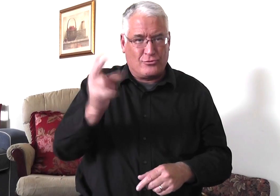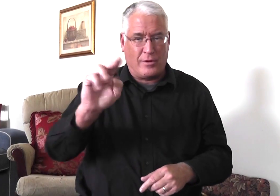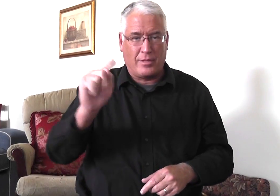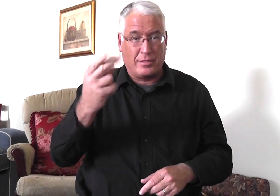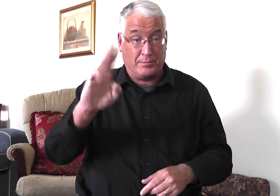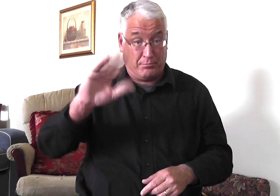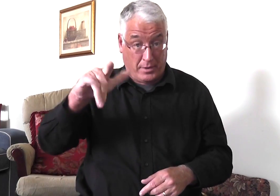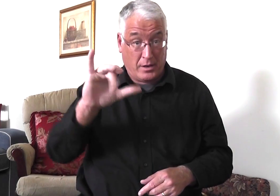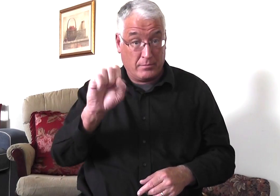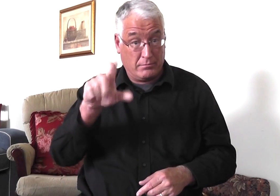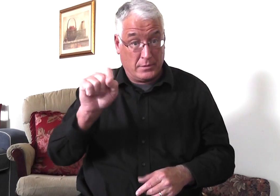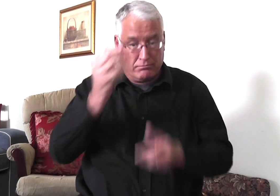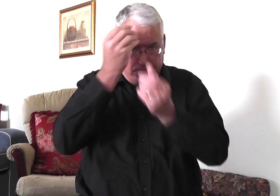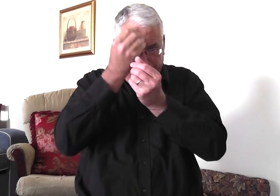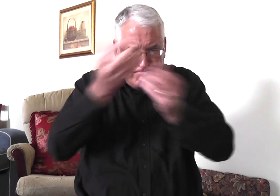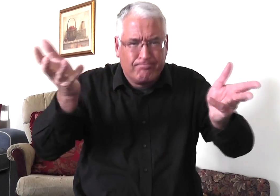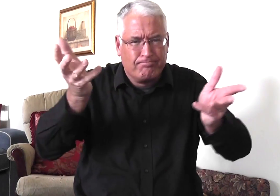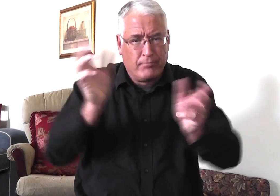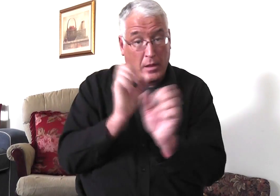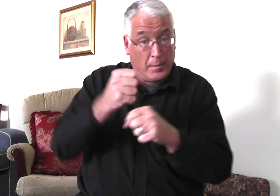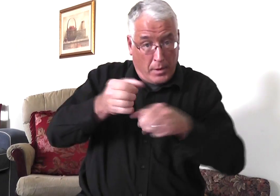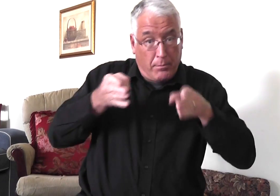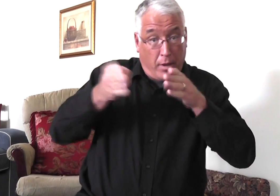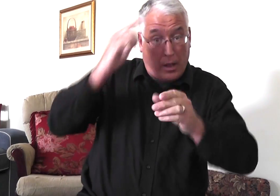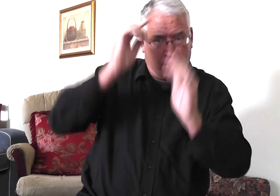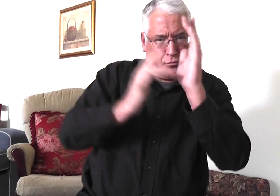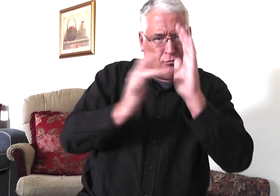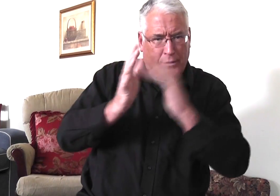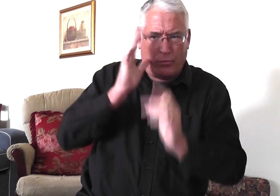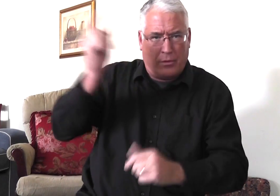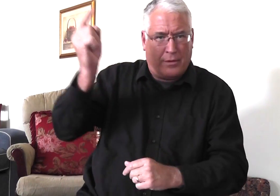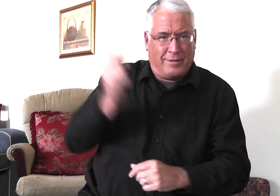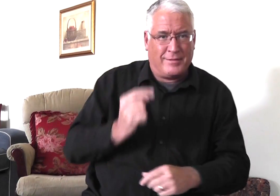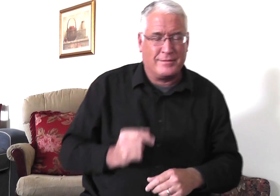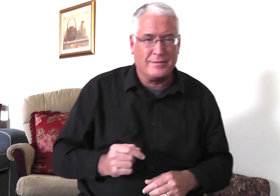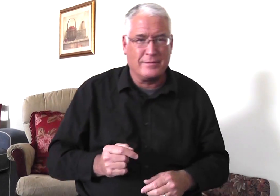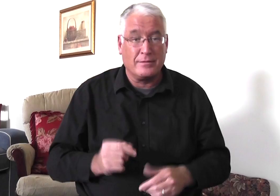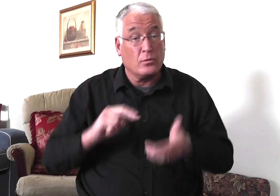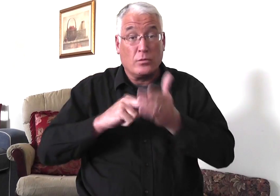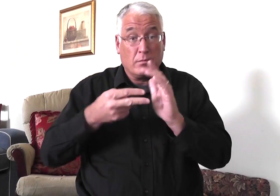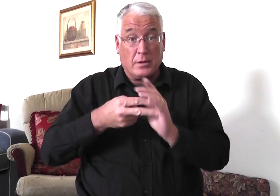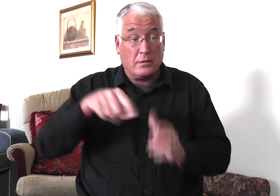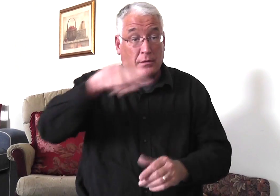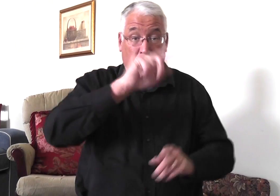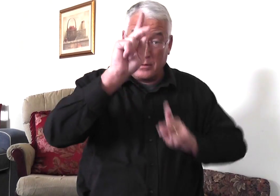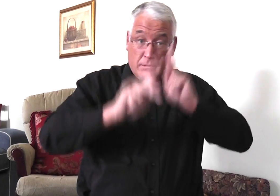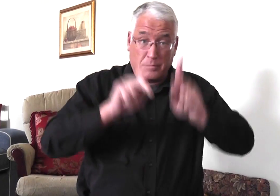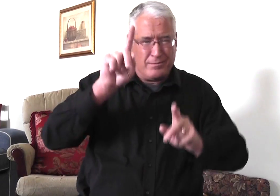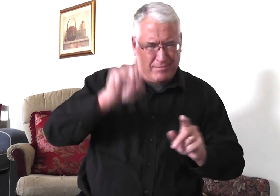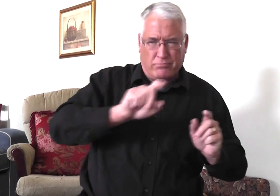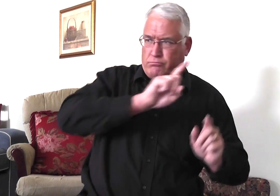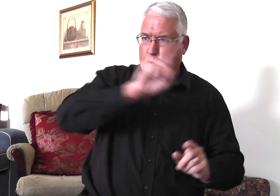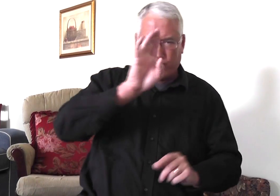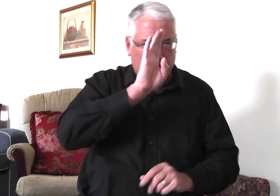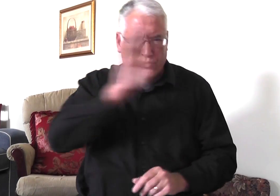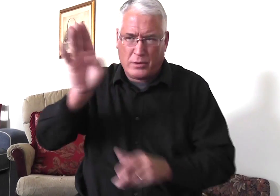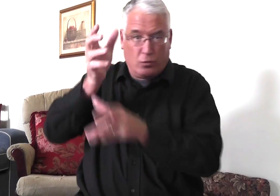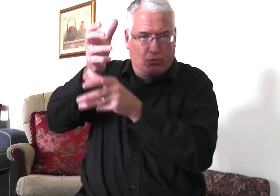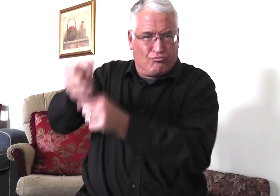It's the same idea with John the Baptist informing the people that Jesus was coming. It meant,